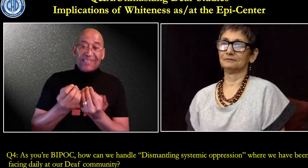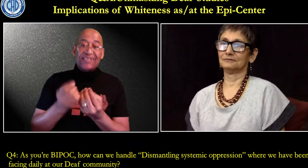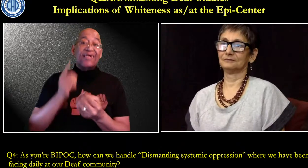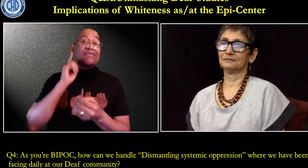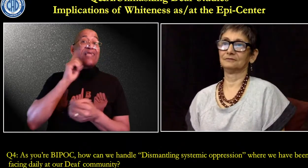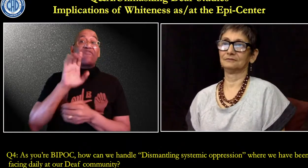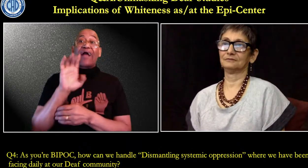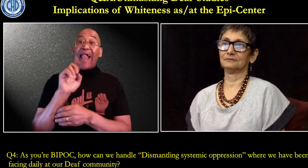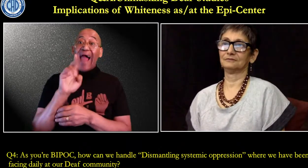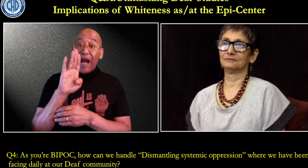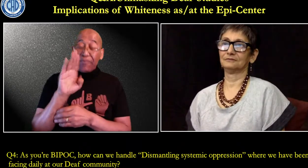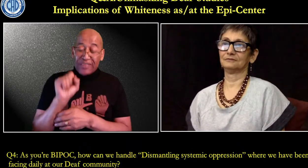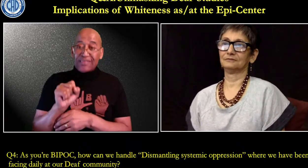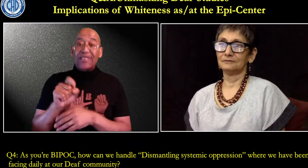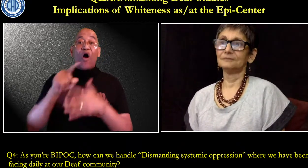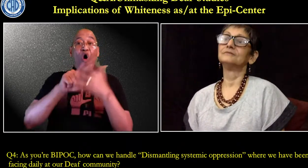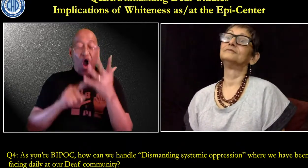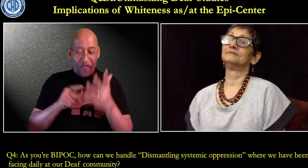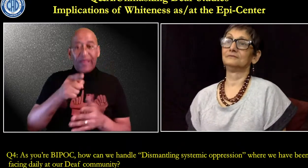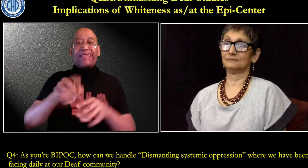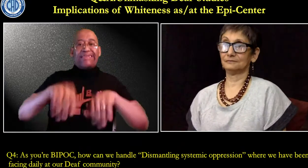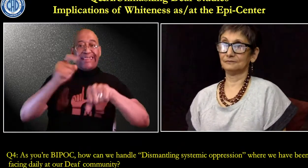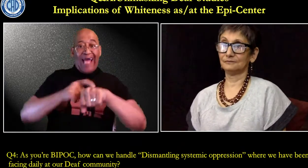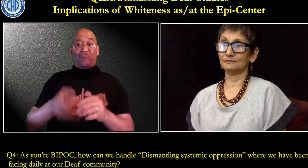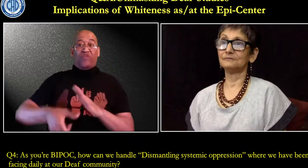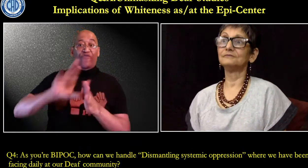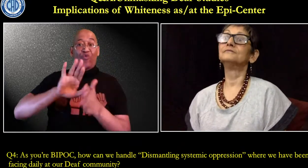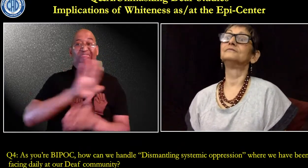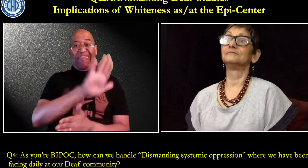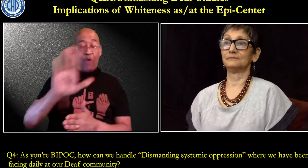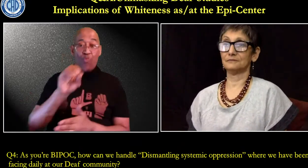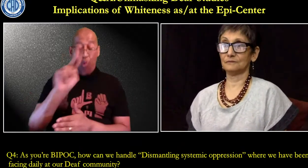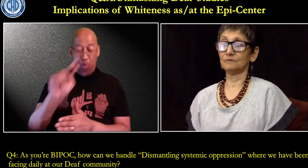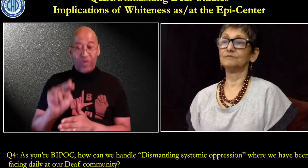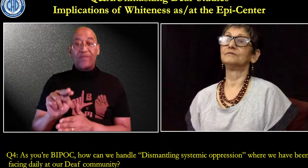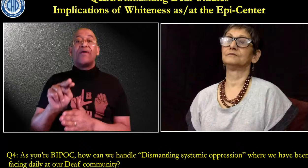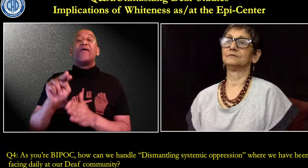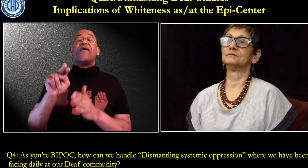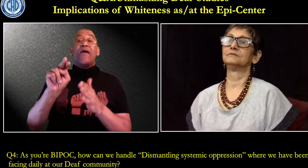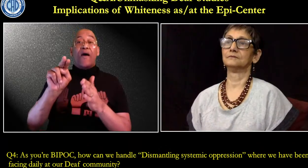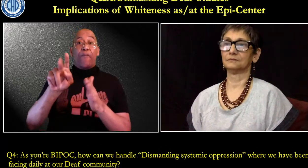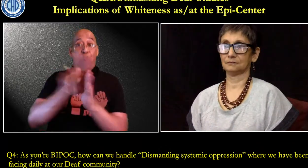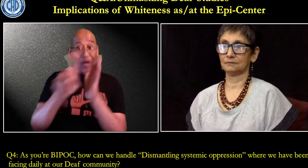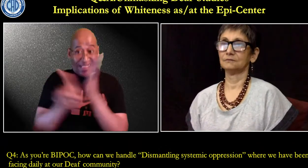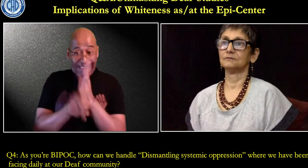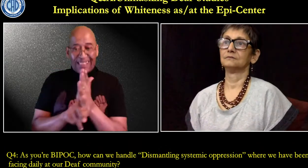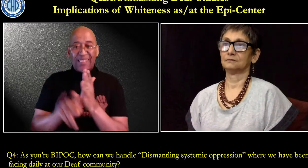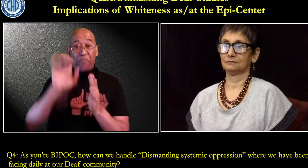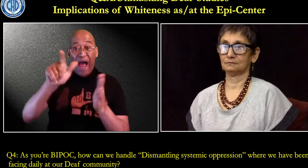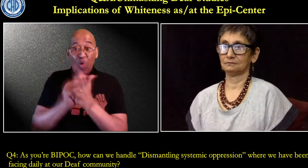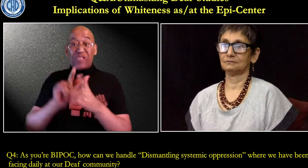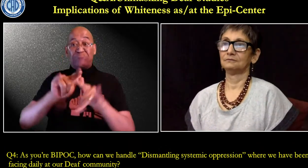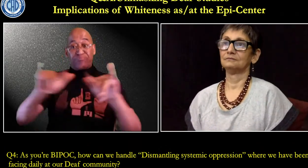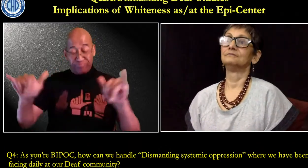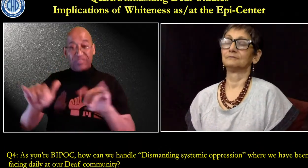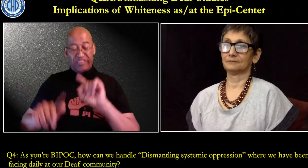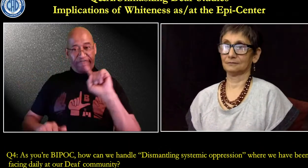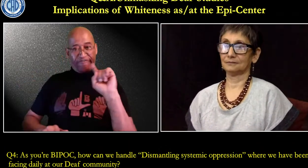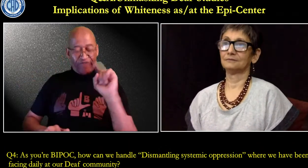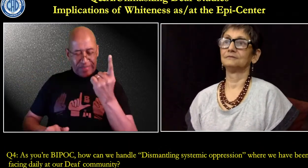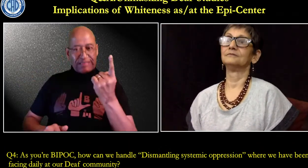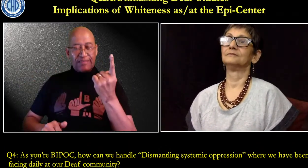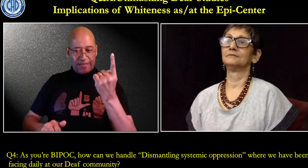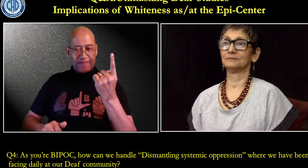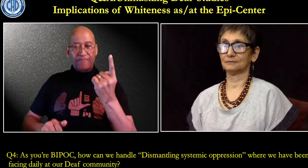With the Institute, deaf organizations, deaf clubs, they need to take time to revise their